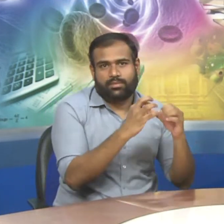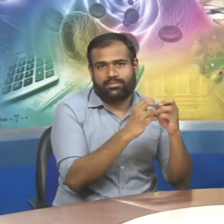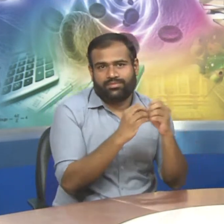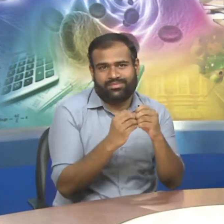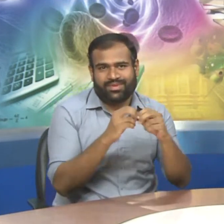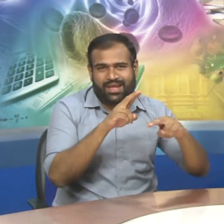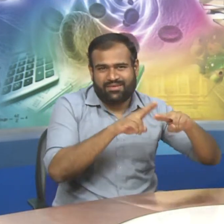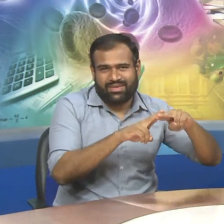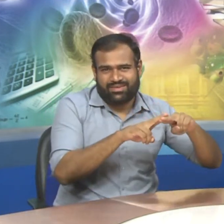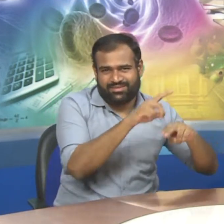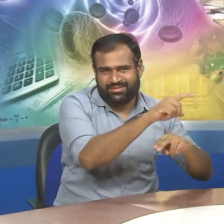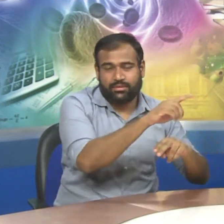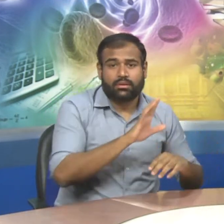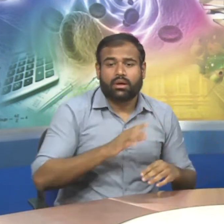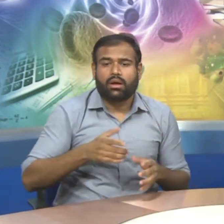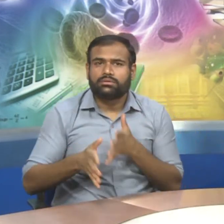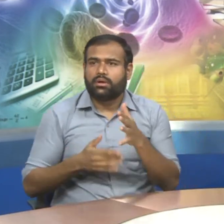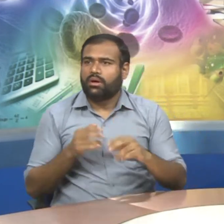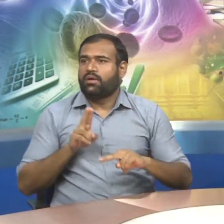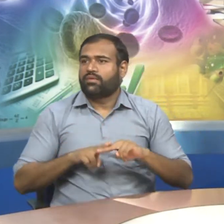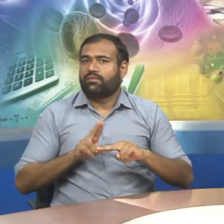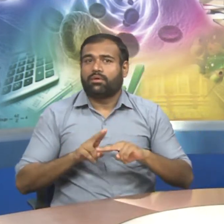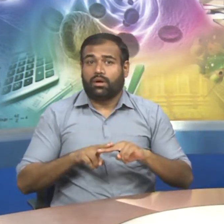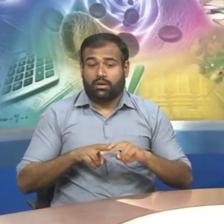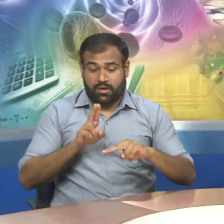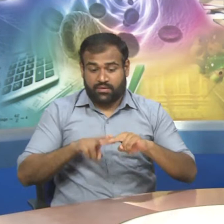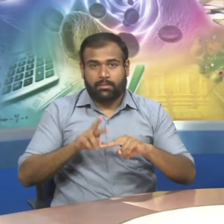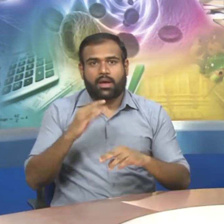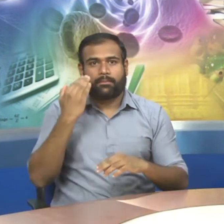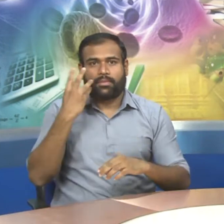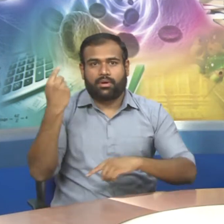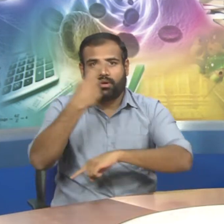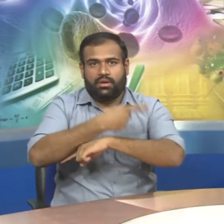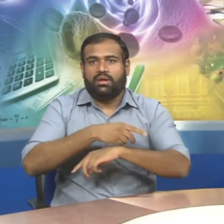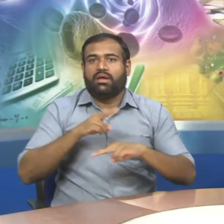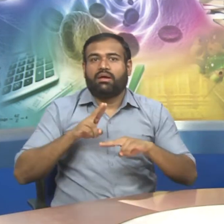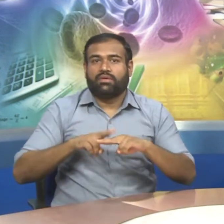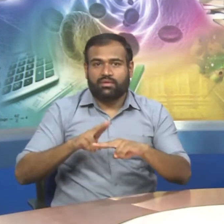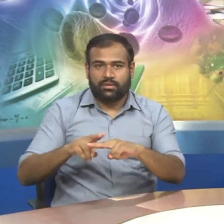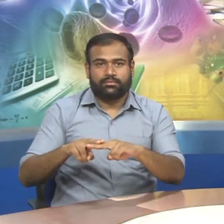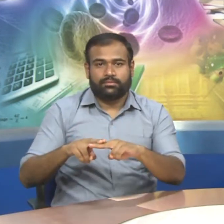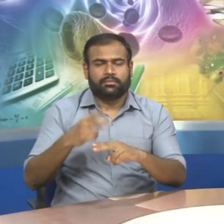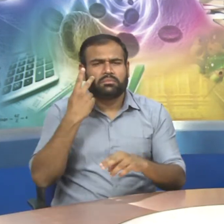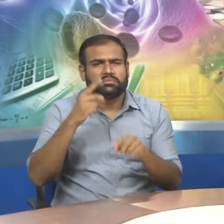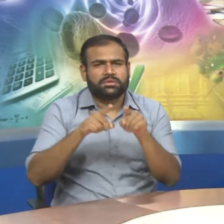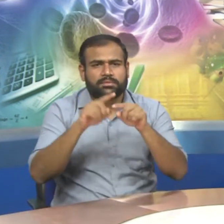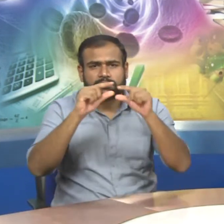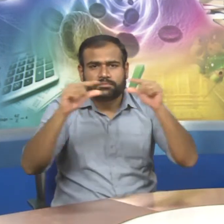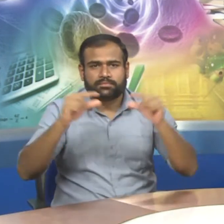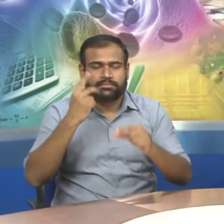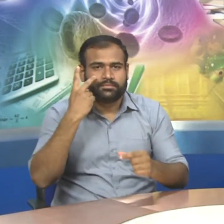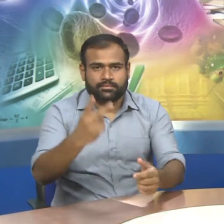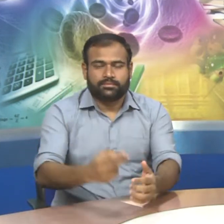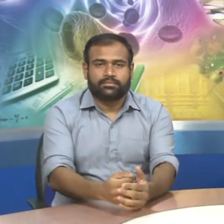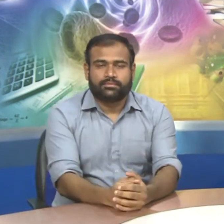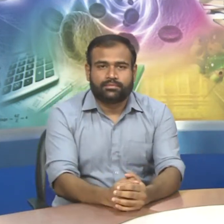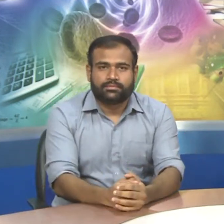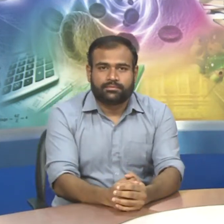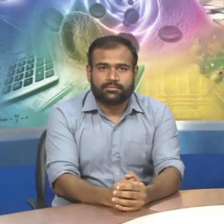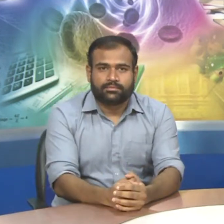Friday. If I am doing F only one time, that means I am talking about alphabet F. Let us see the